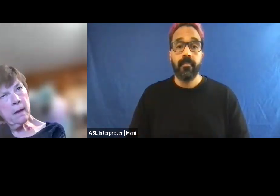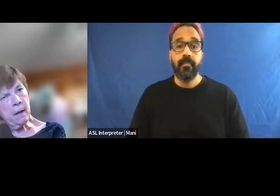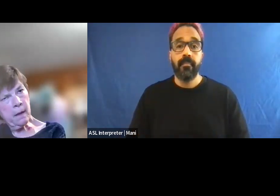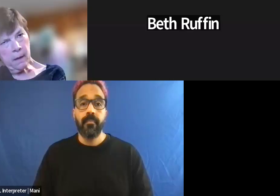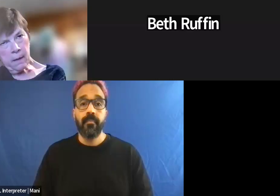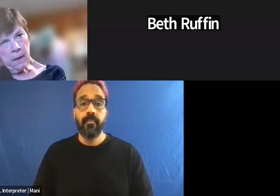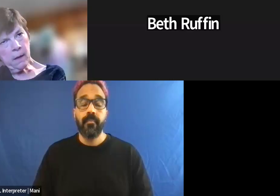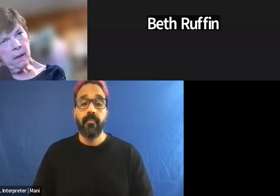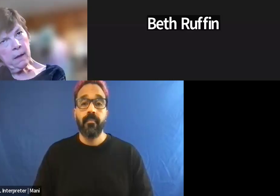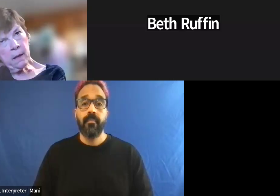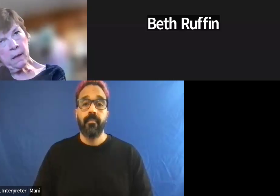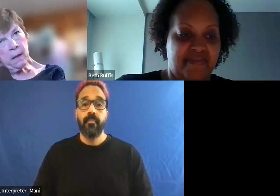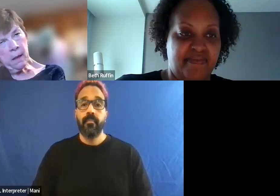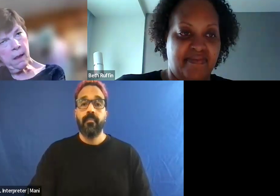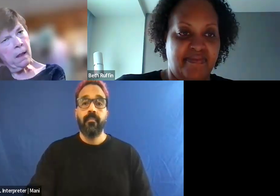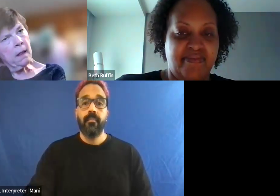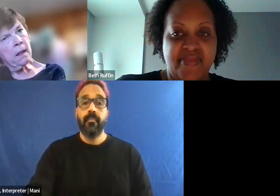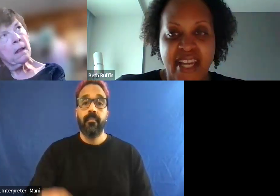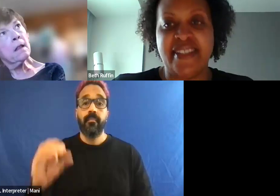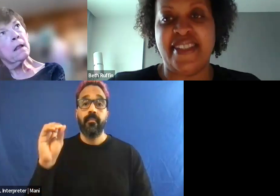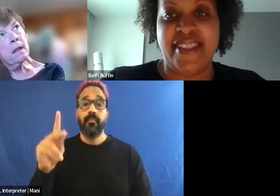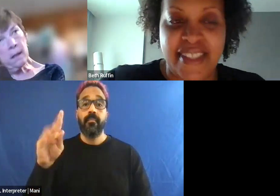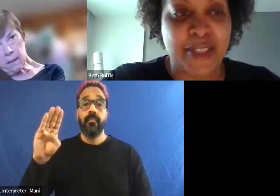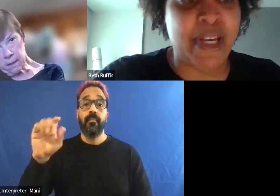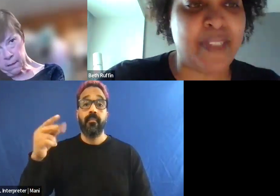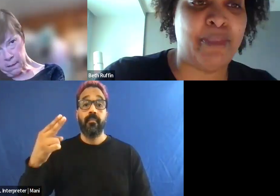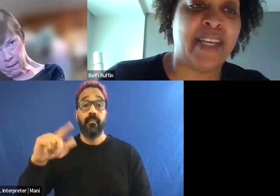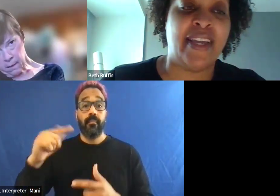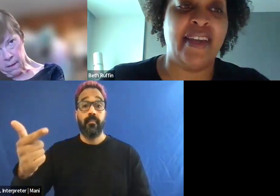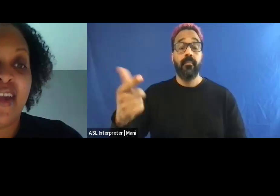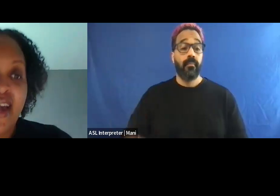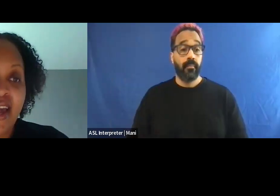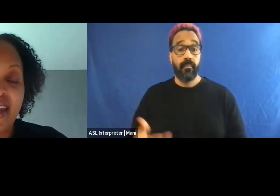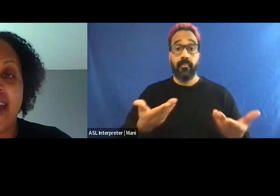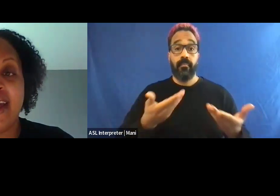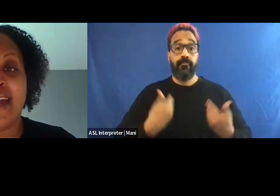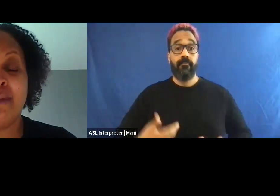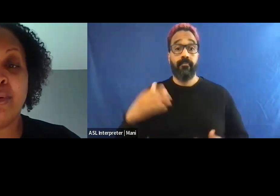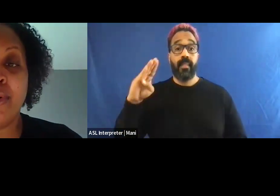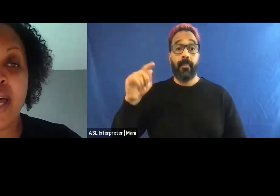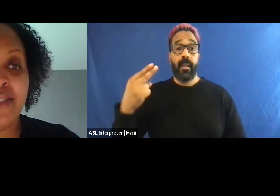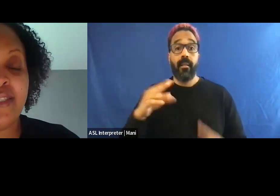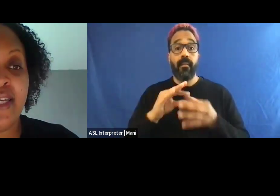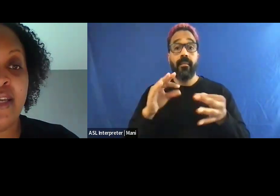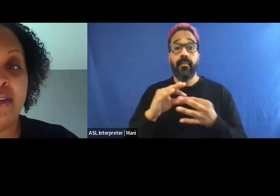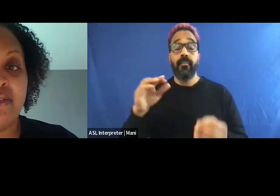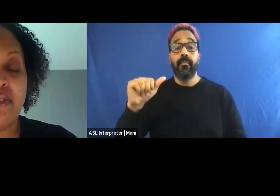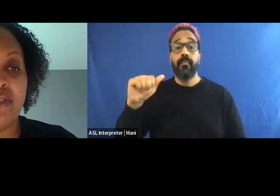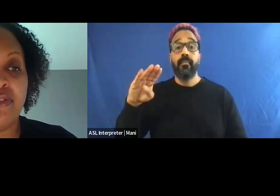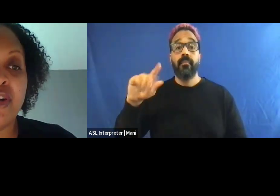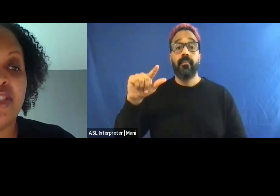Okay, Beth, we'd like to hear a couple of thoughts from you. Yes, this is Beth speaking. And at ABLE